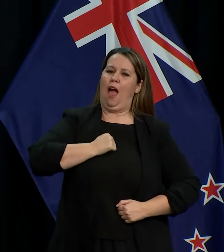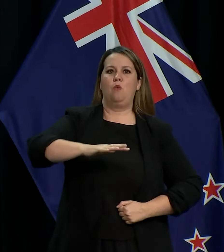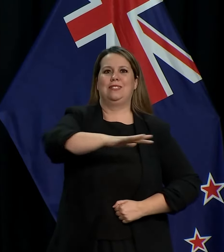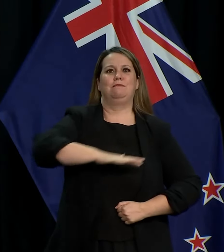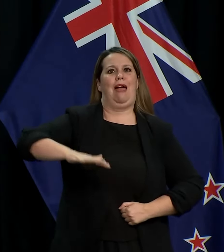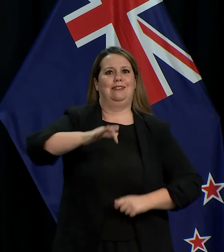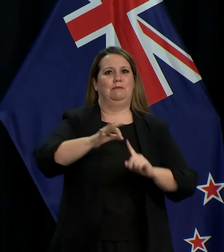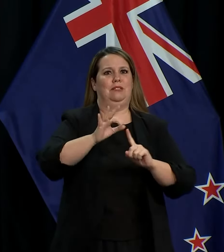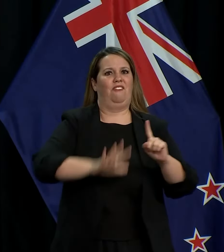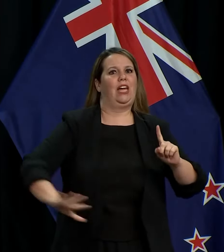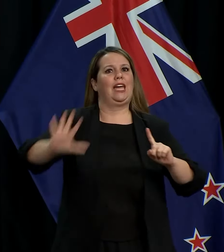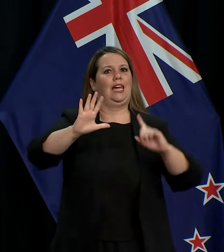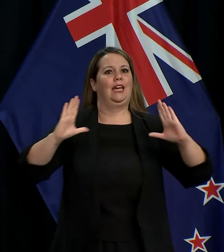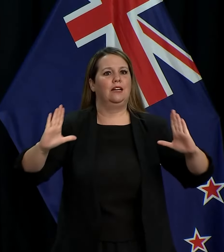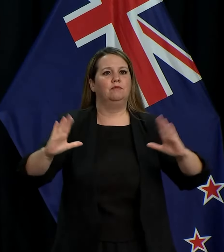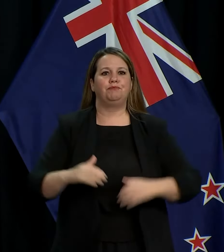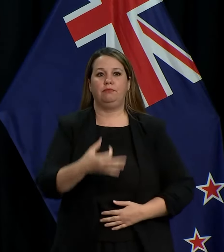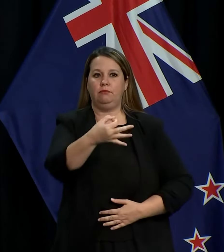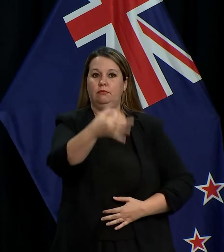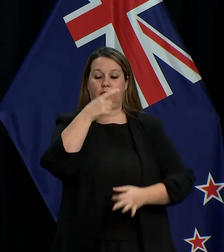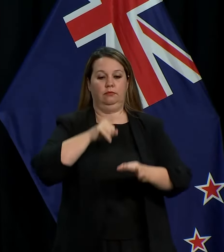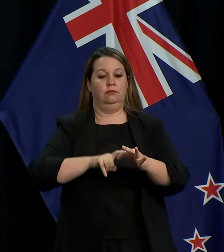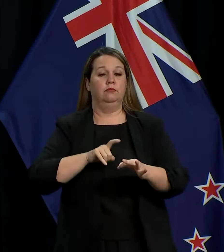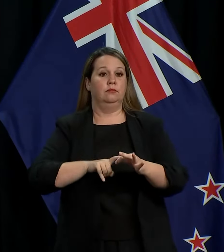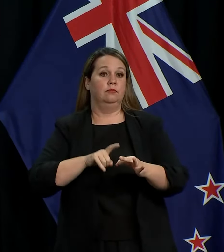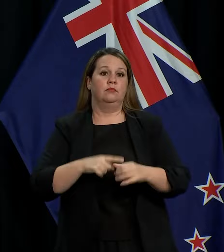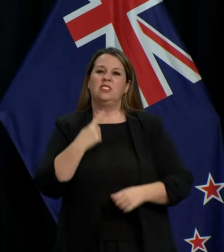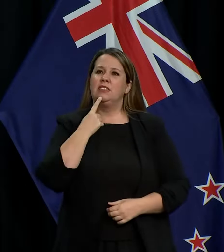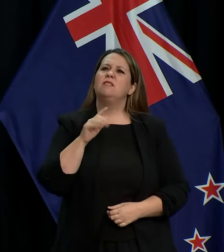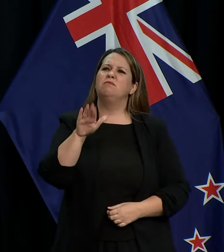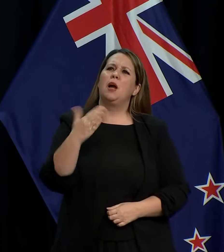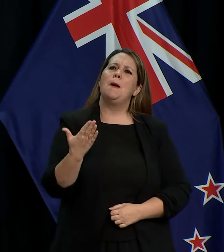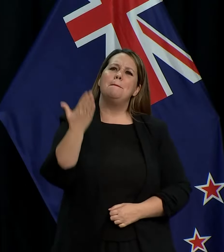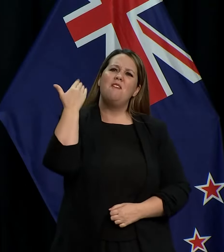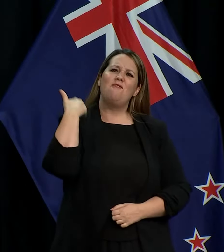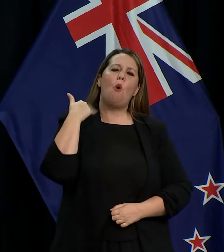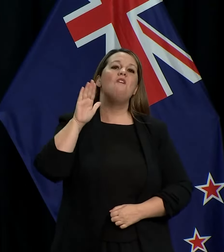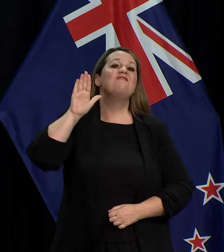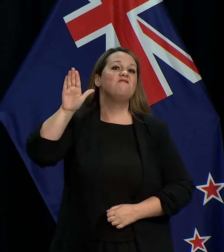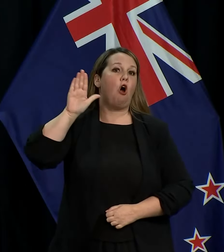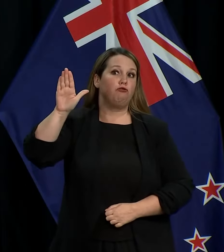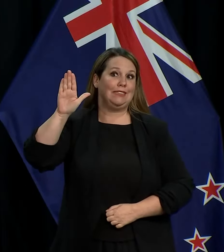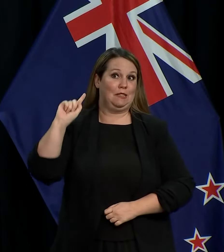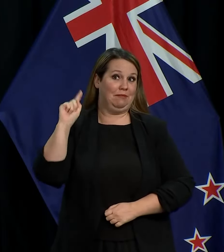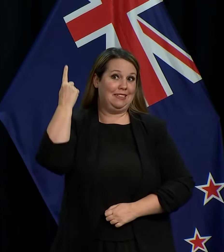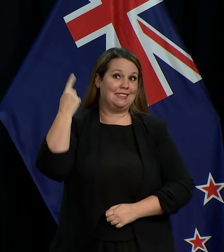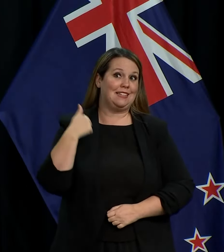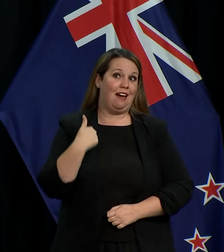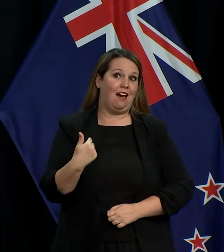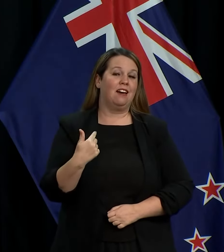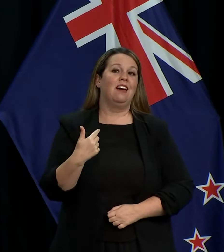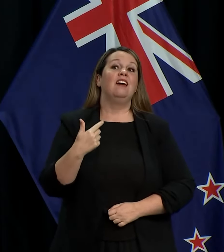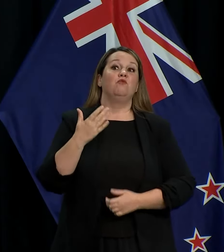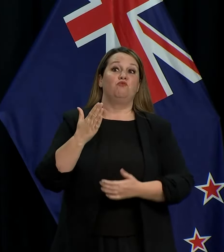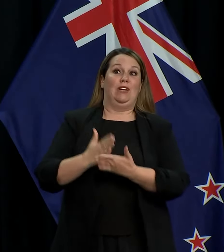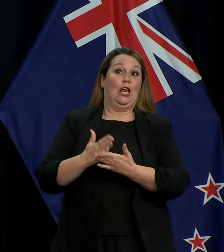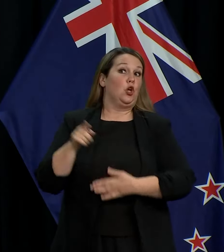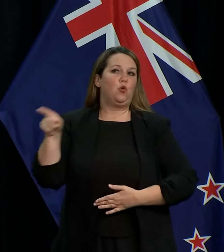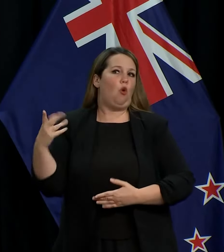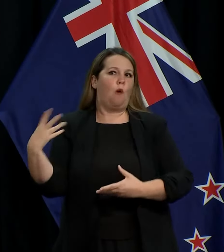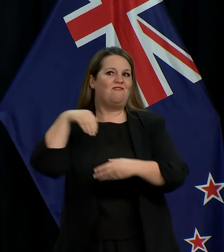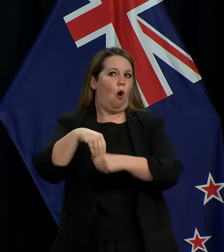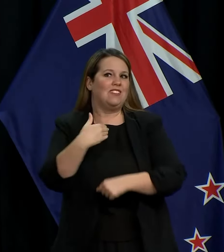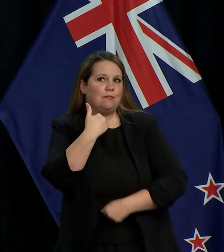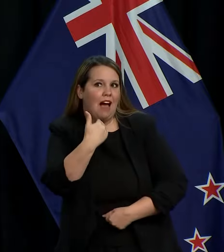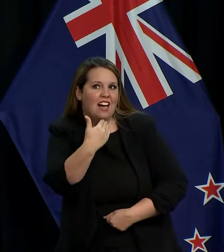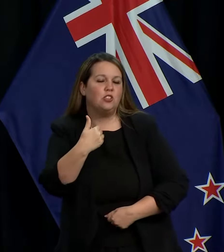been involved in the Pacific as, say, the previous Foreign Minister was. I think we should probably just point out where that criticism is coming from, and it's from